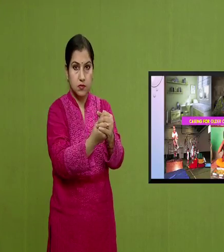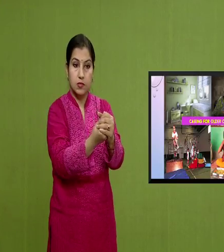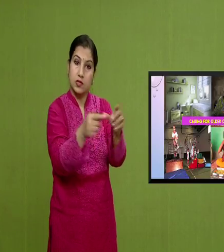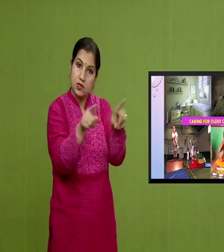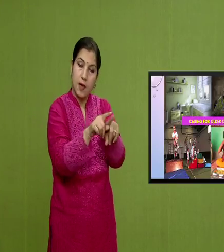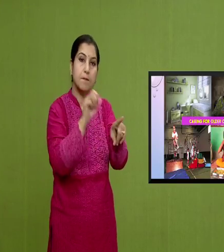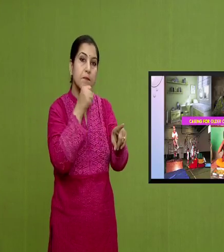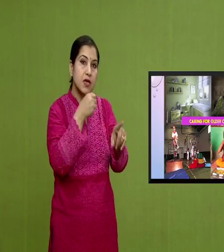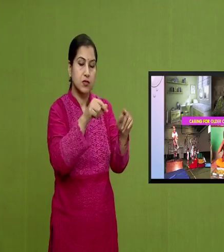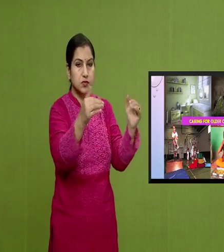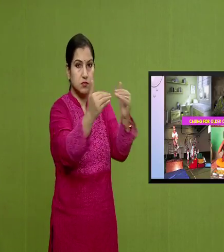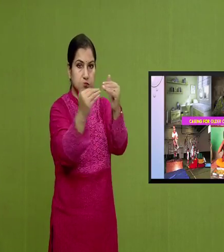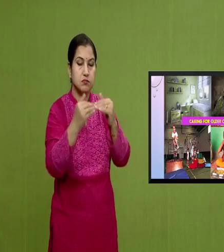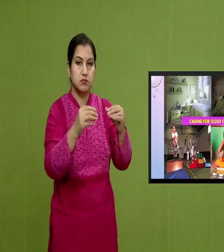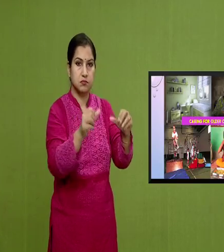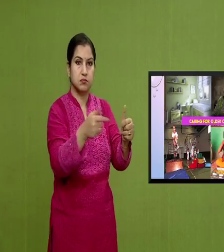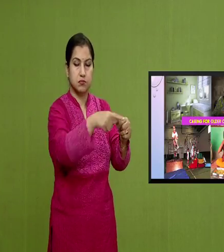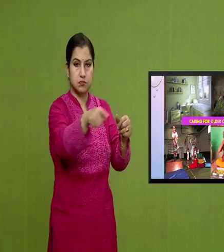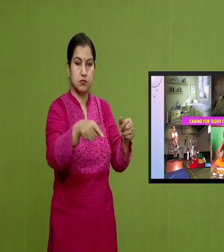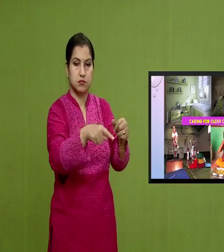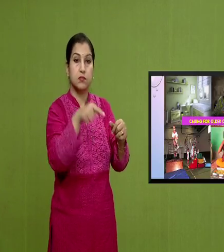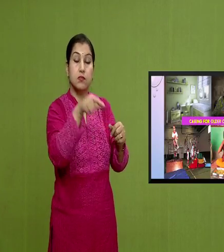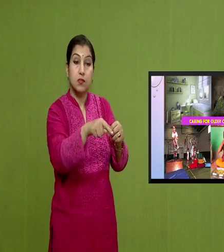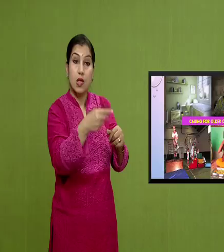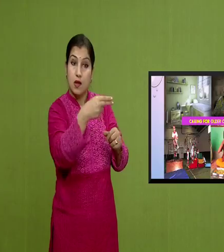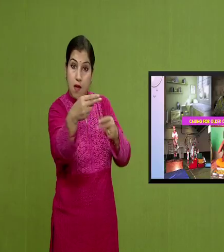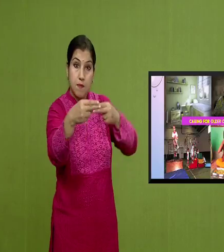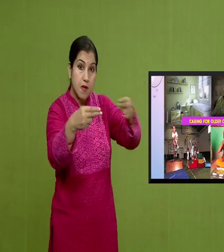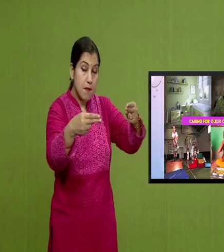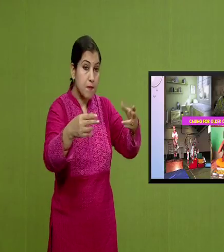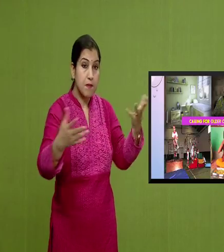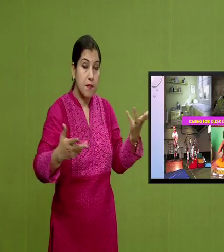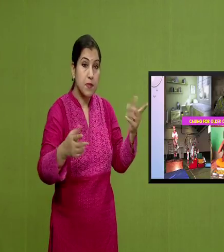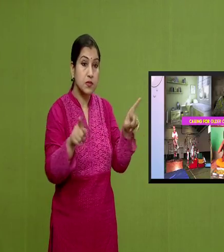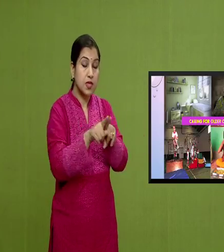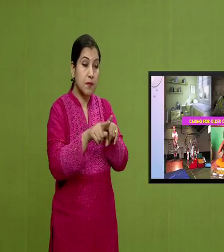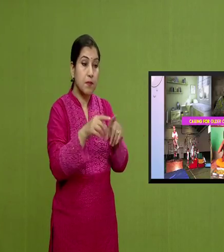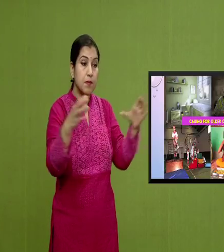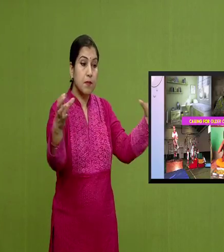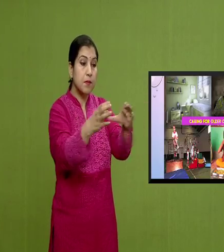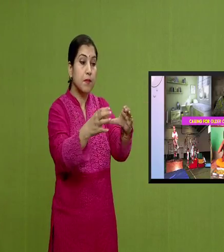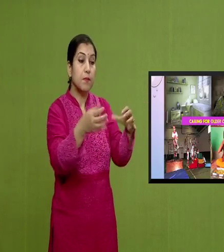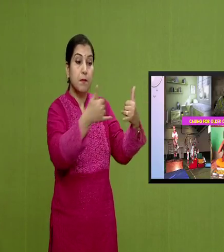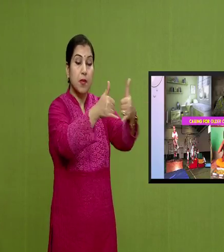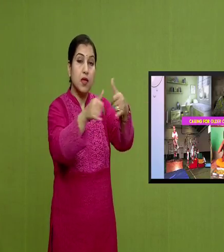children of the same age group who are named as peer group.